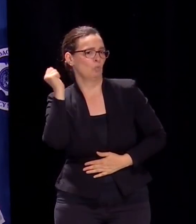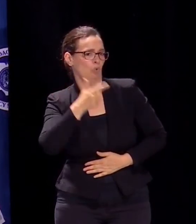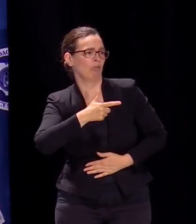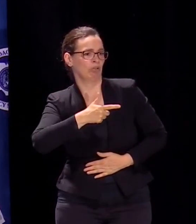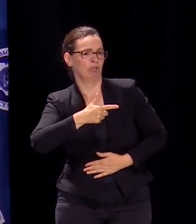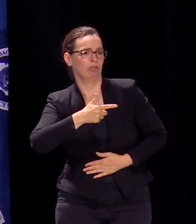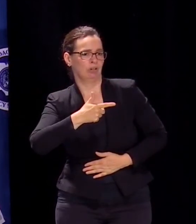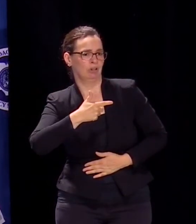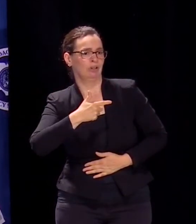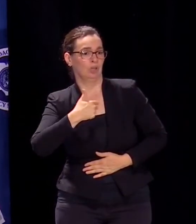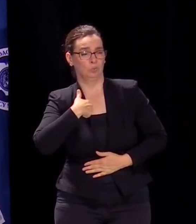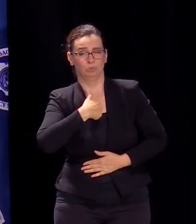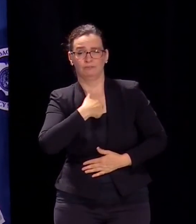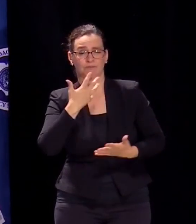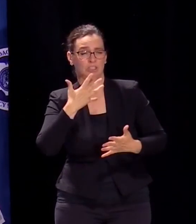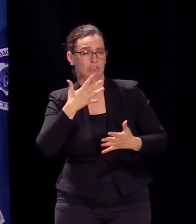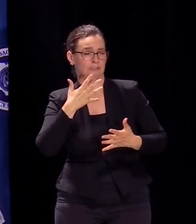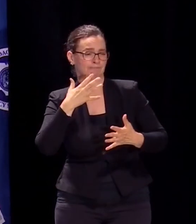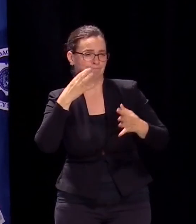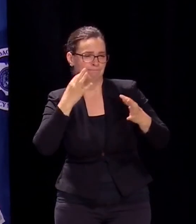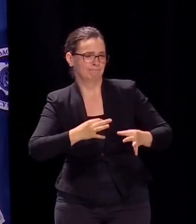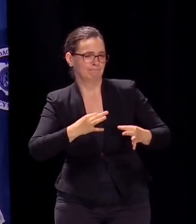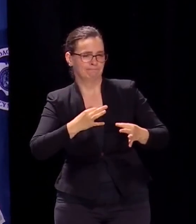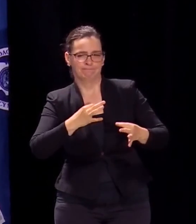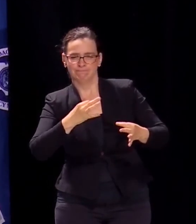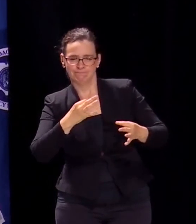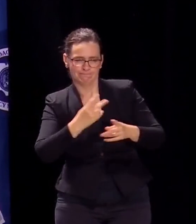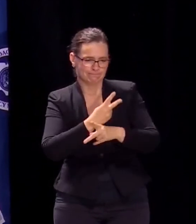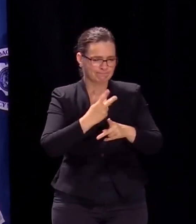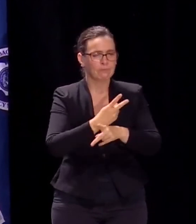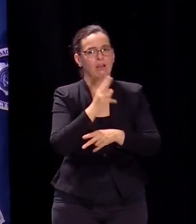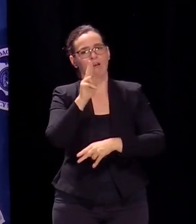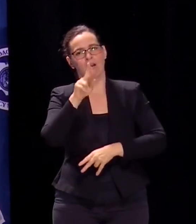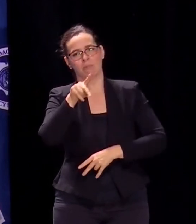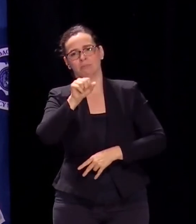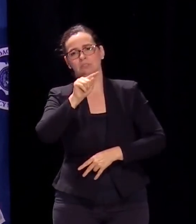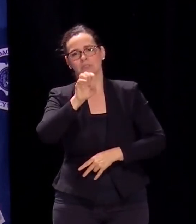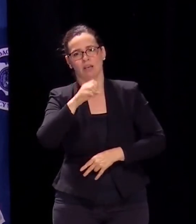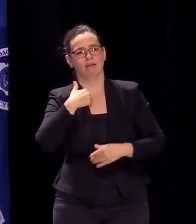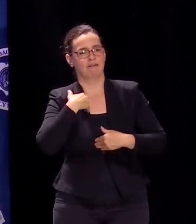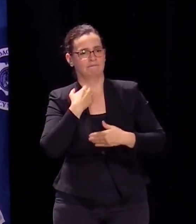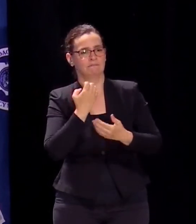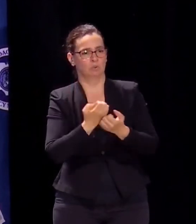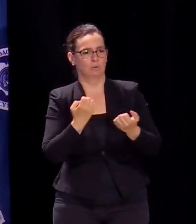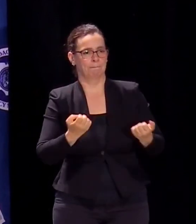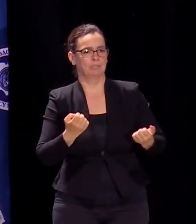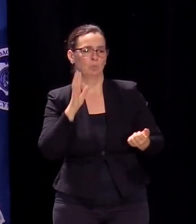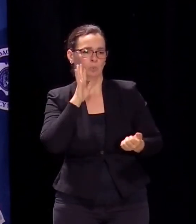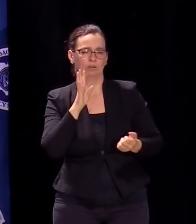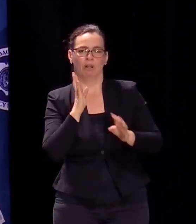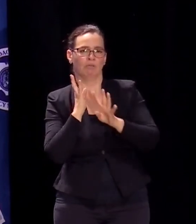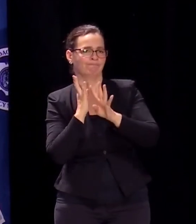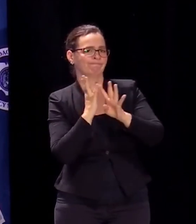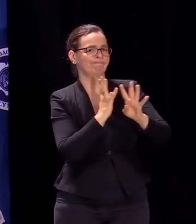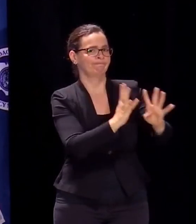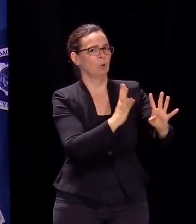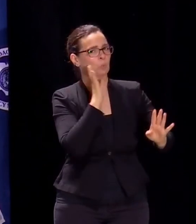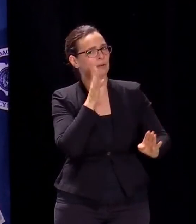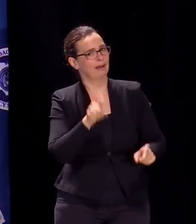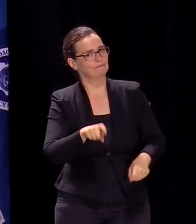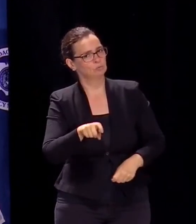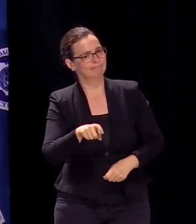getting in before then. But we need to use the testing infrastructure, get people in, work with the colleges to bring